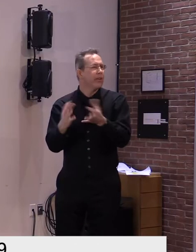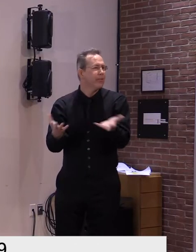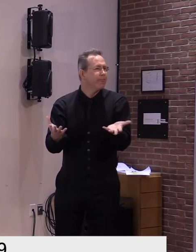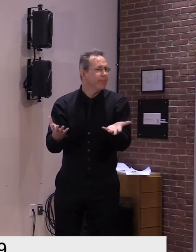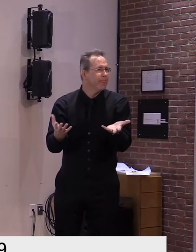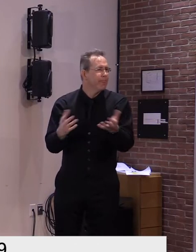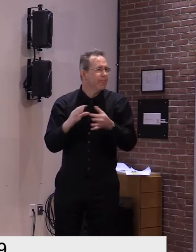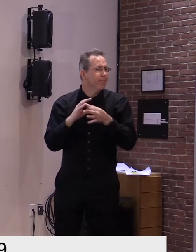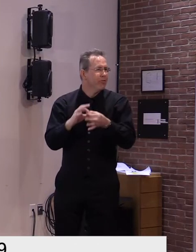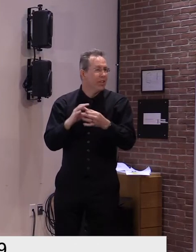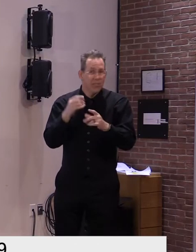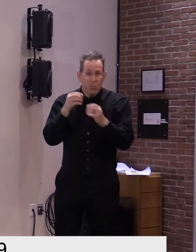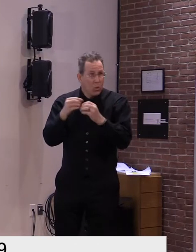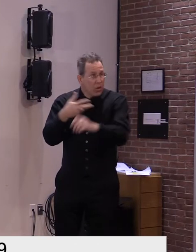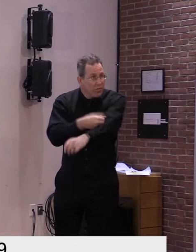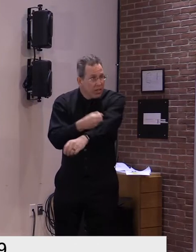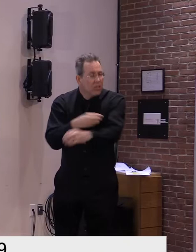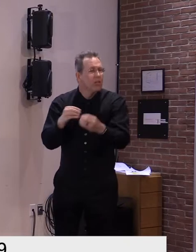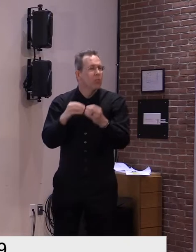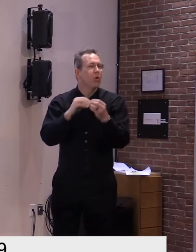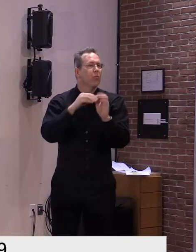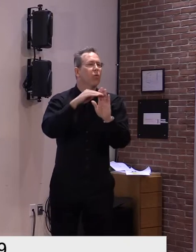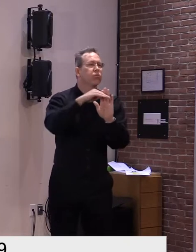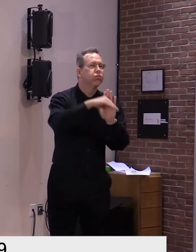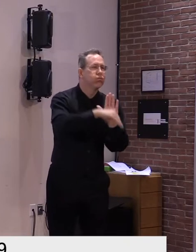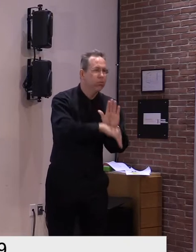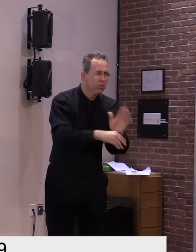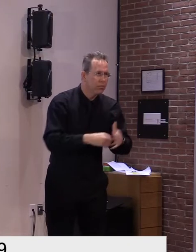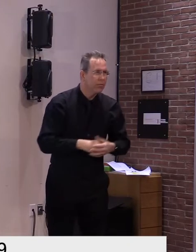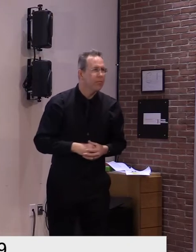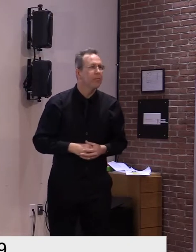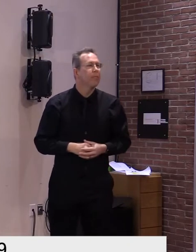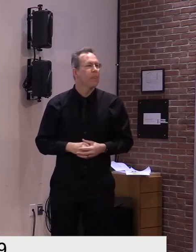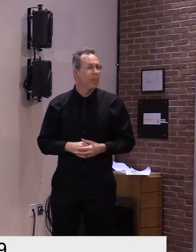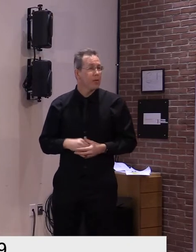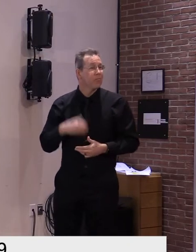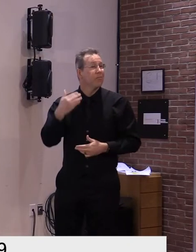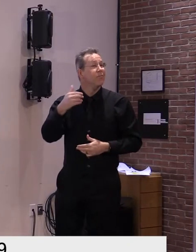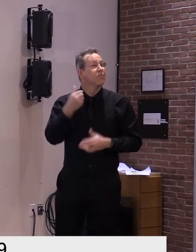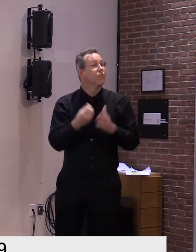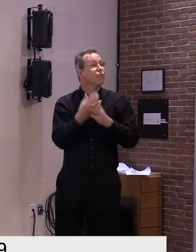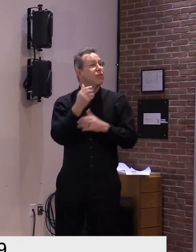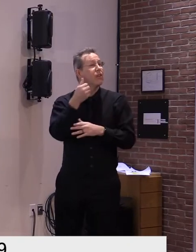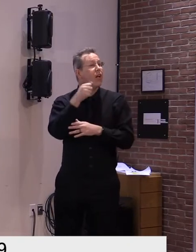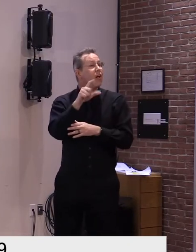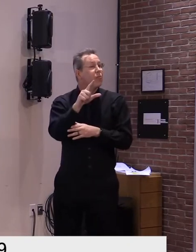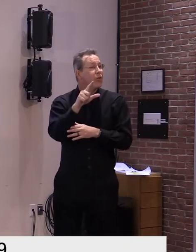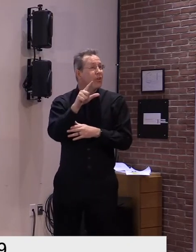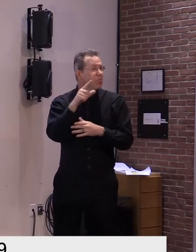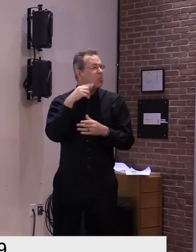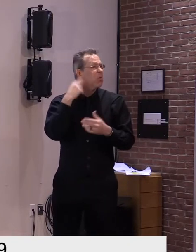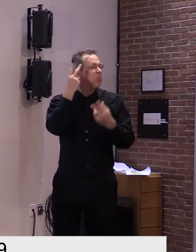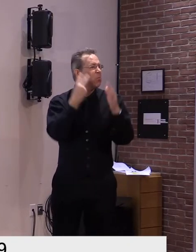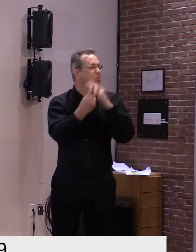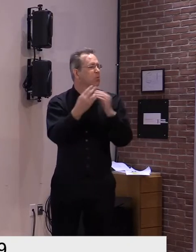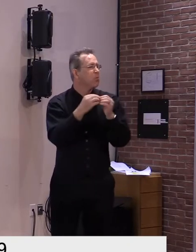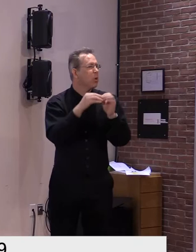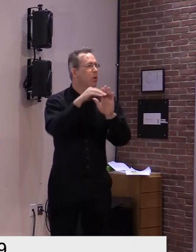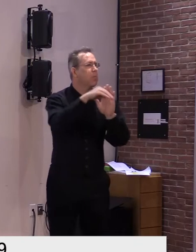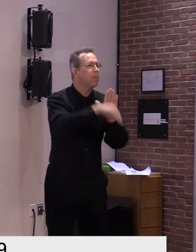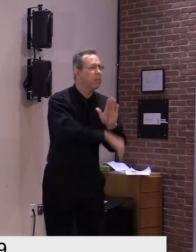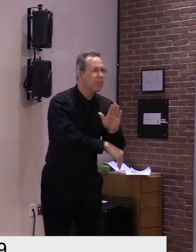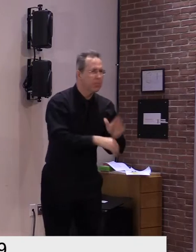start to fall toward the beginning of April and fall again more rapidly throughout that month. Turning to